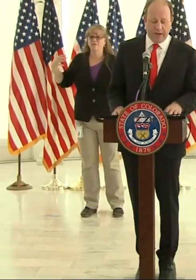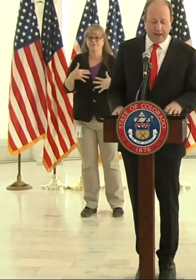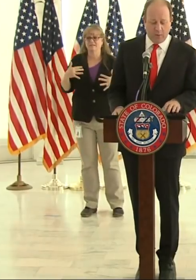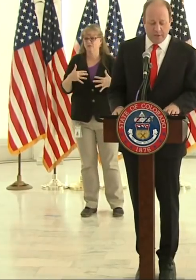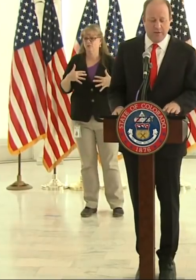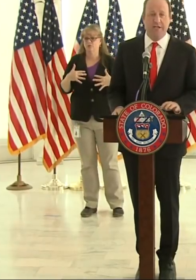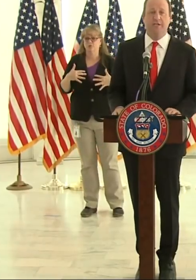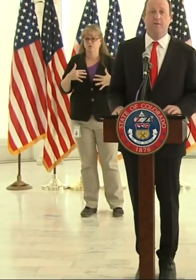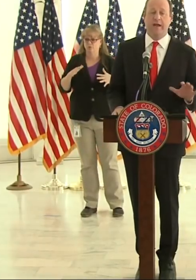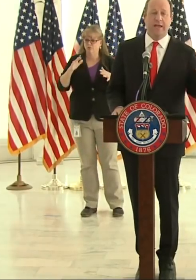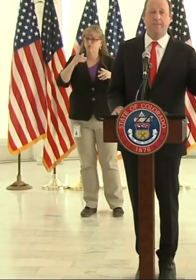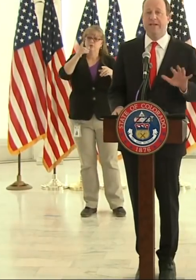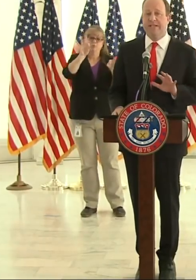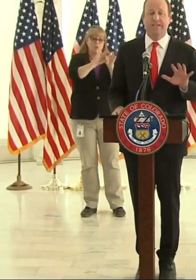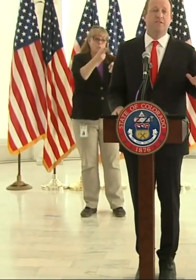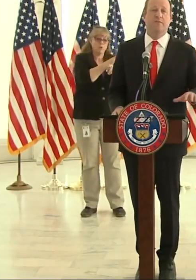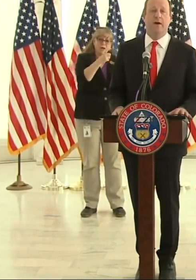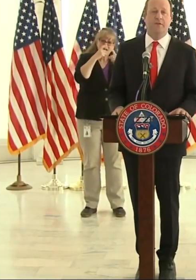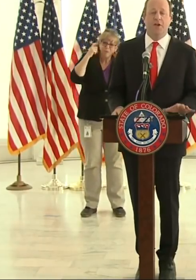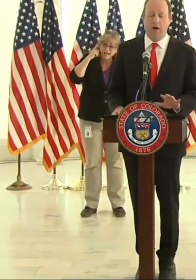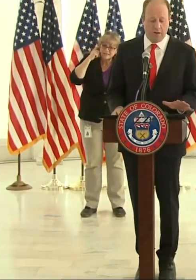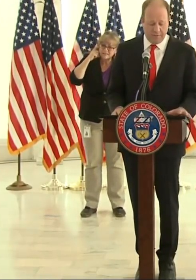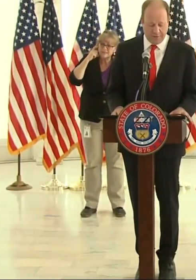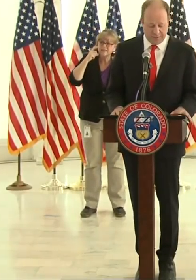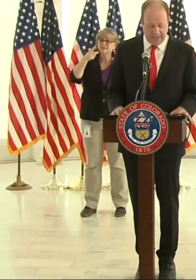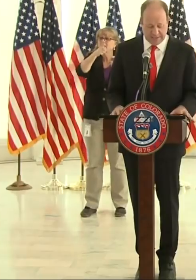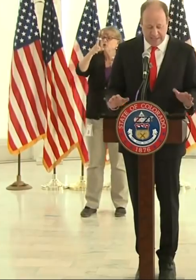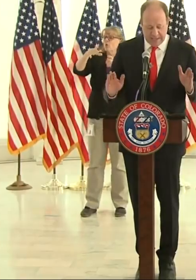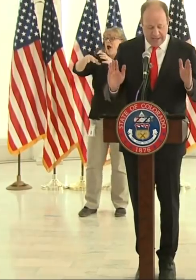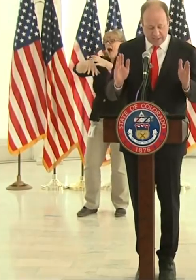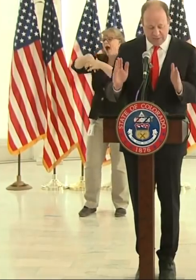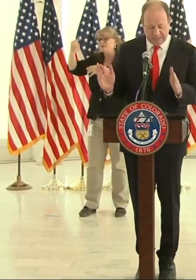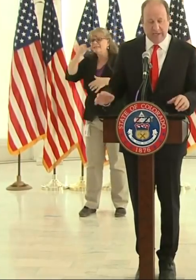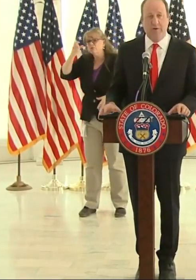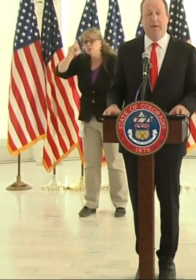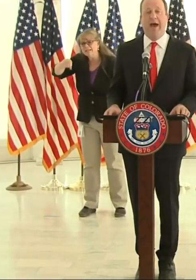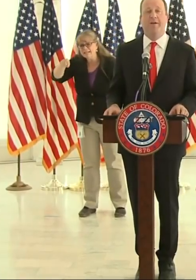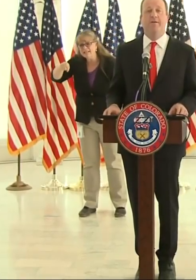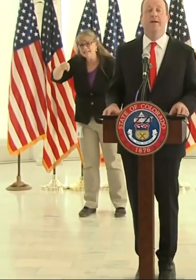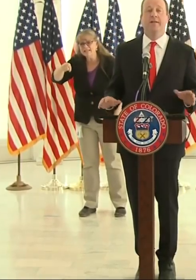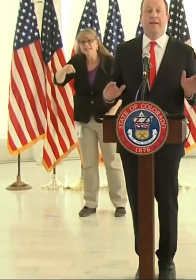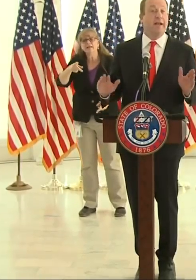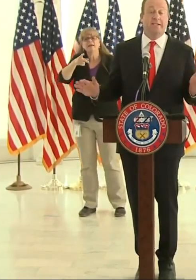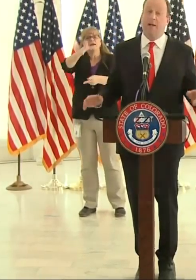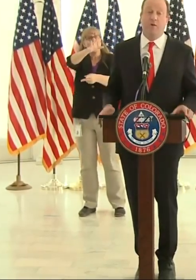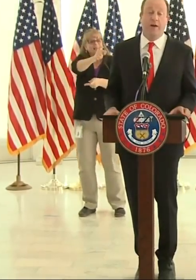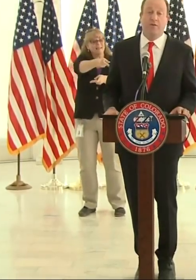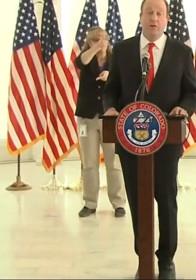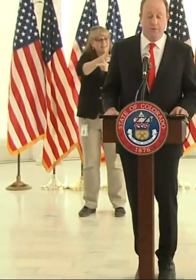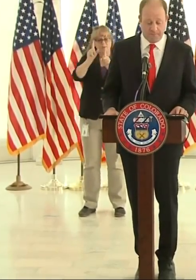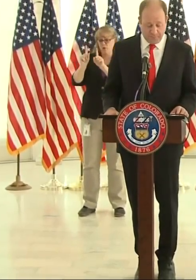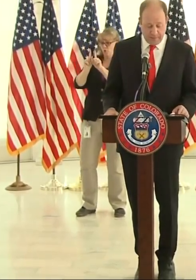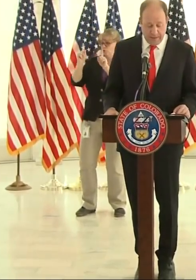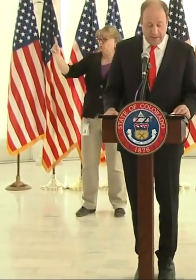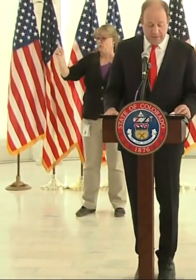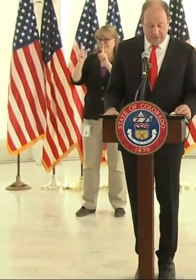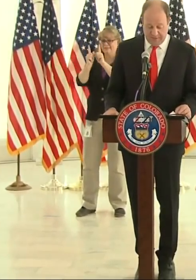only going out when you need to, right? Keeping distance from others, all of those things as we set into a pattern that gets Colorado